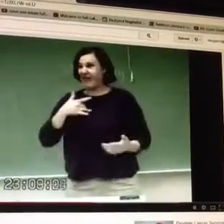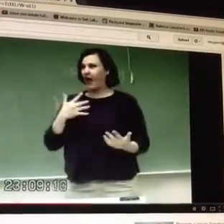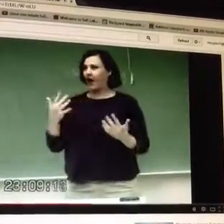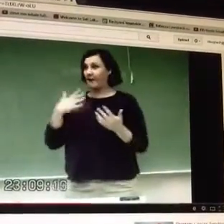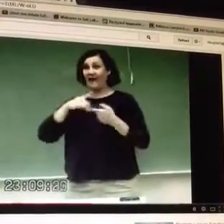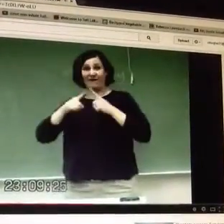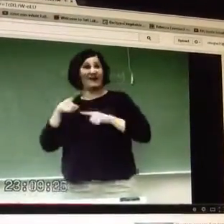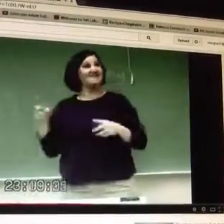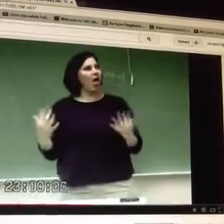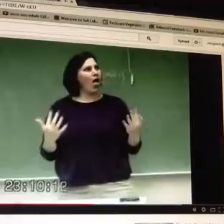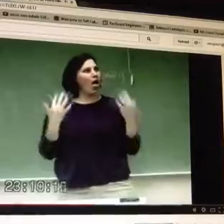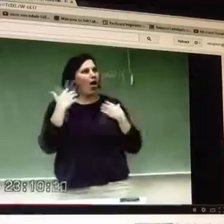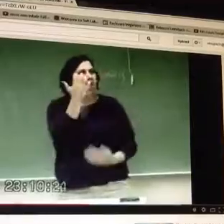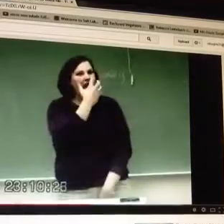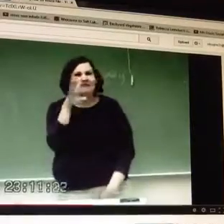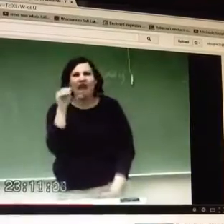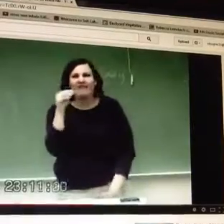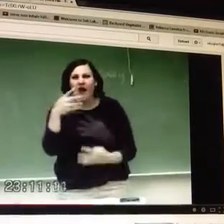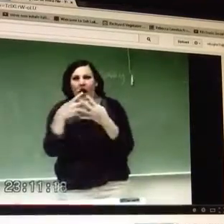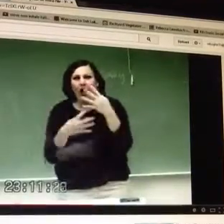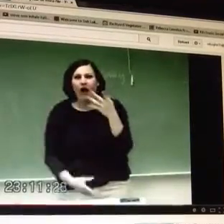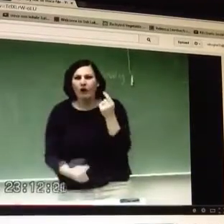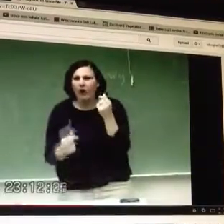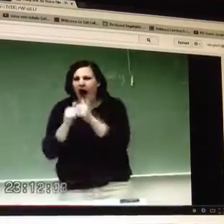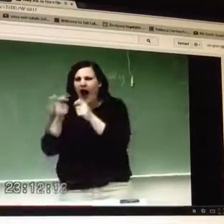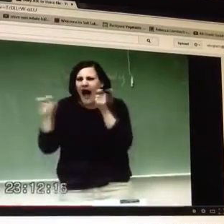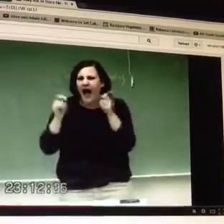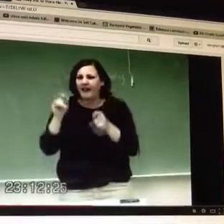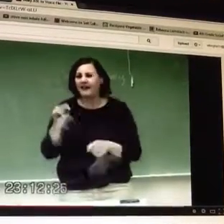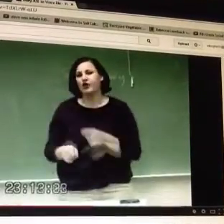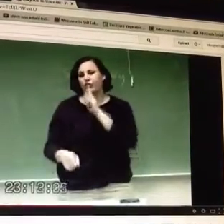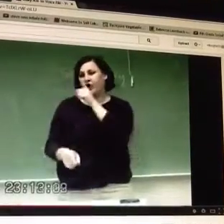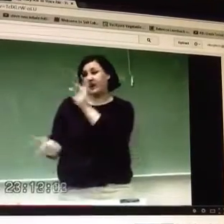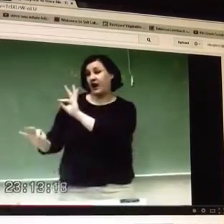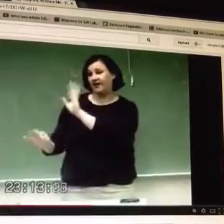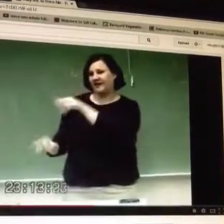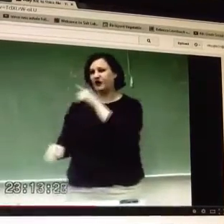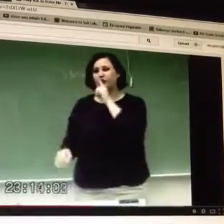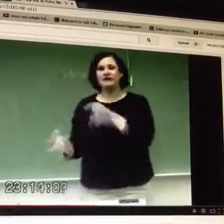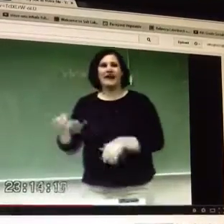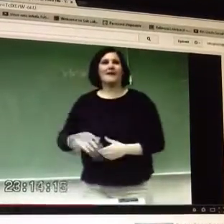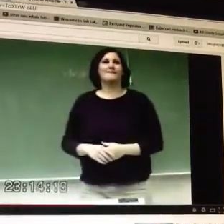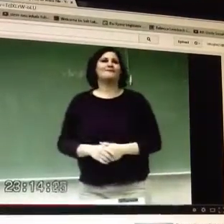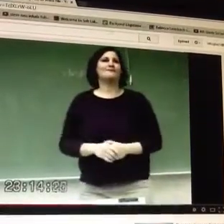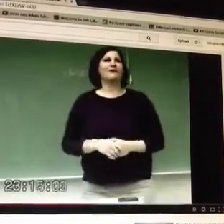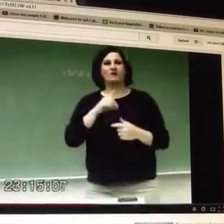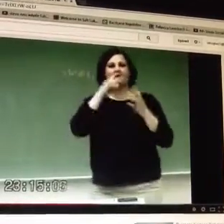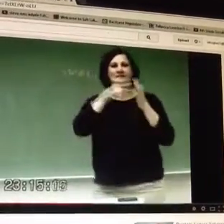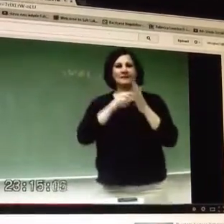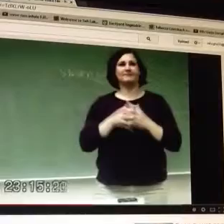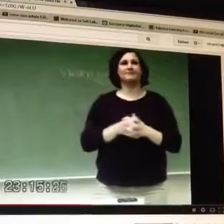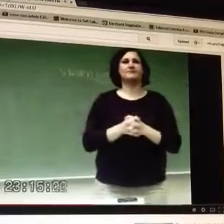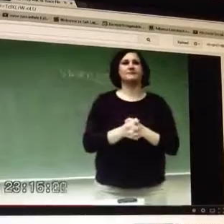So at the end of the day, when I look and I see that I've got like 15 things on my to-do list,